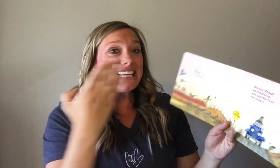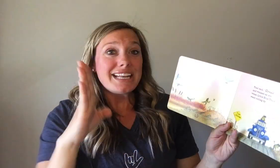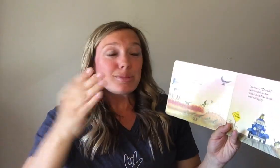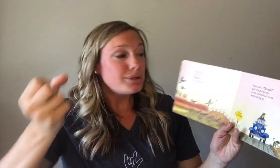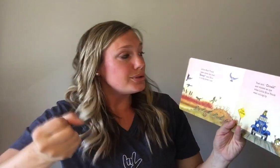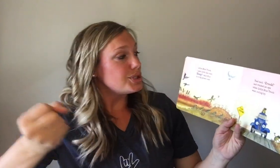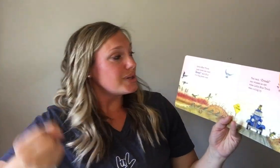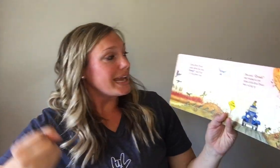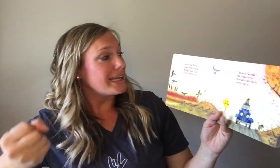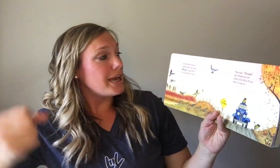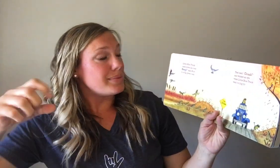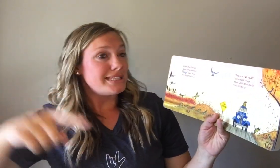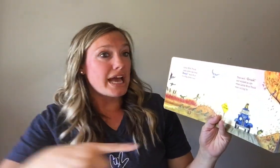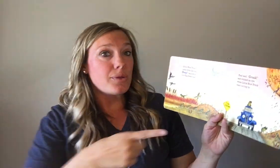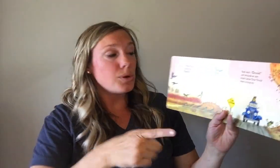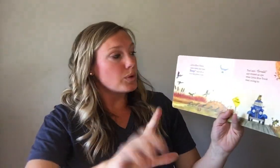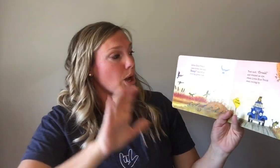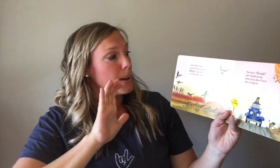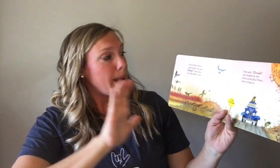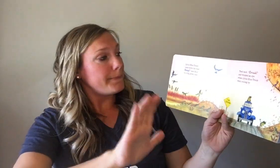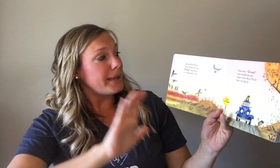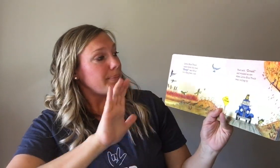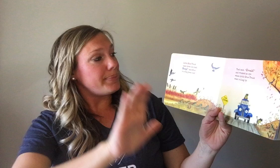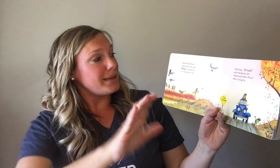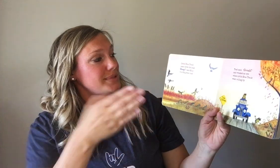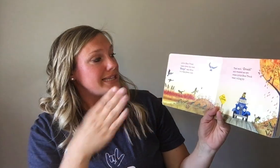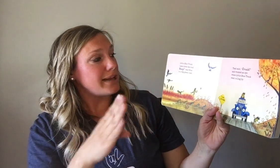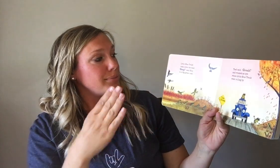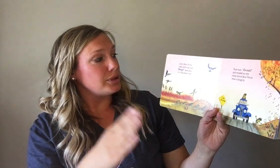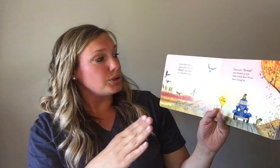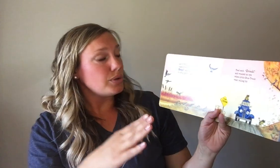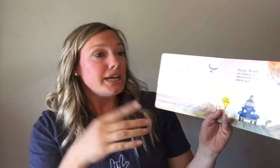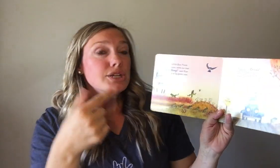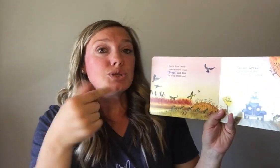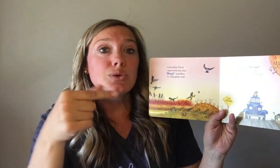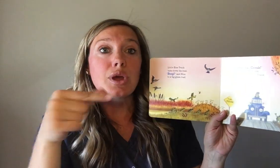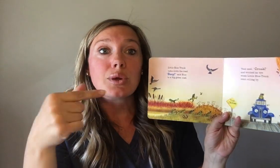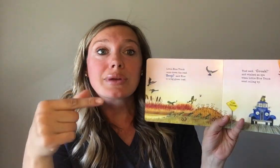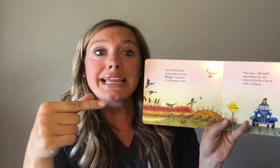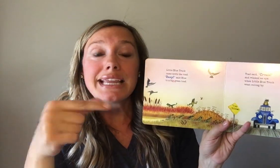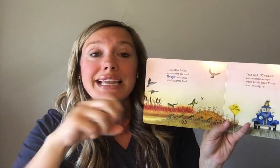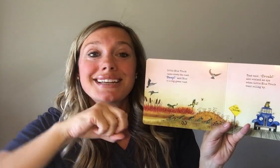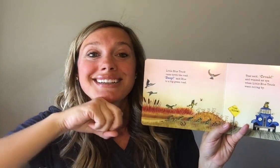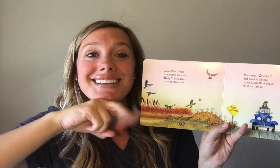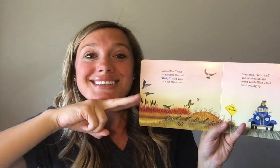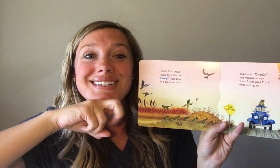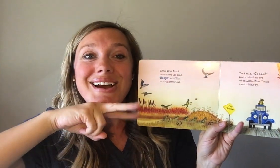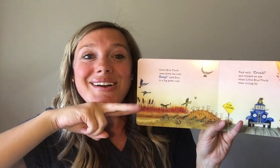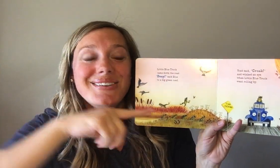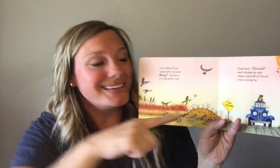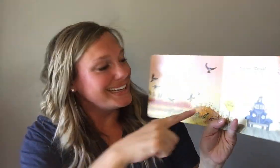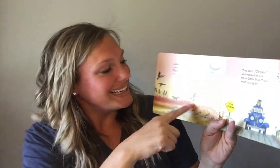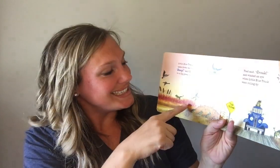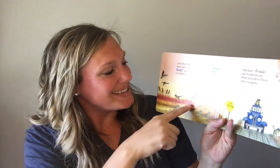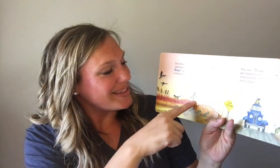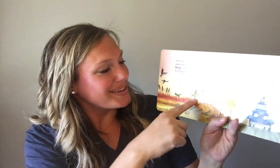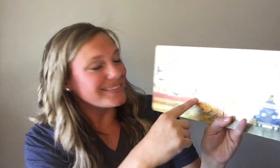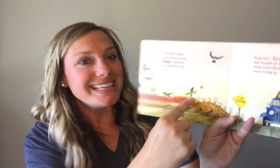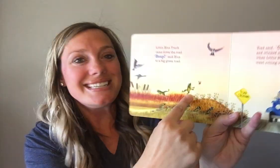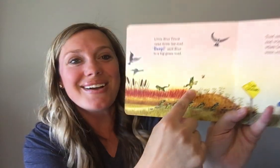Little blue truck come down the road. Beep, beep, said blue to the green toad. He saw the green